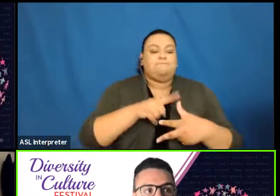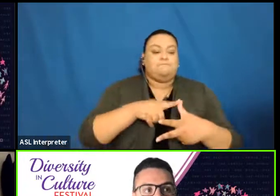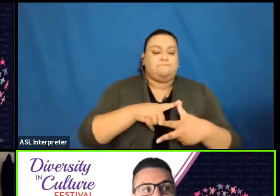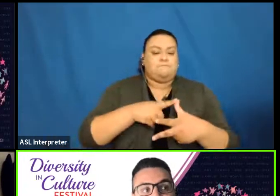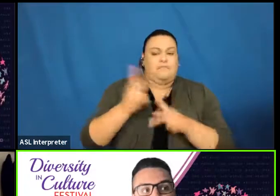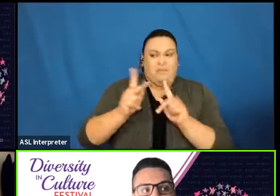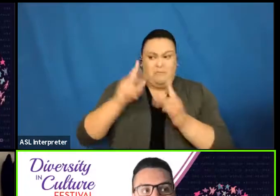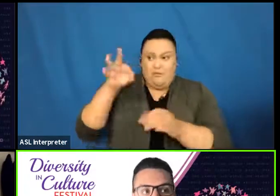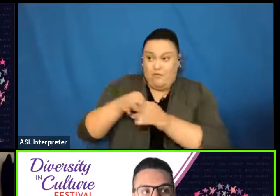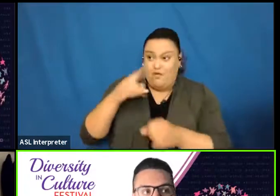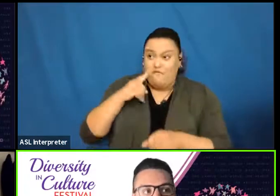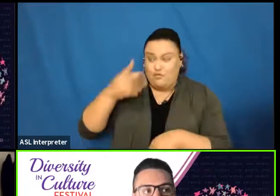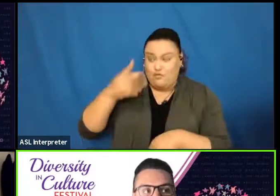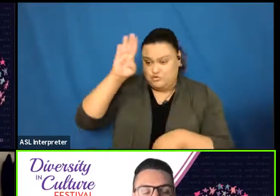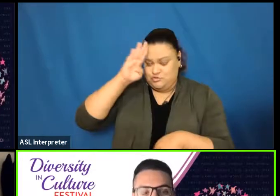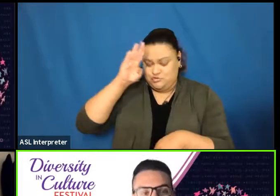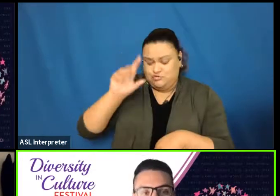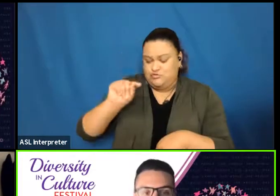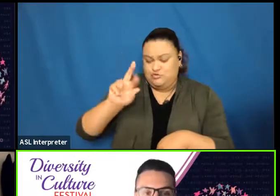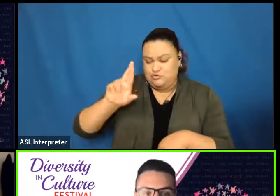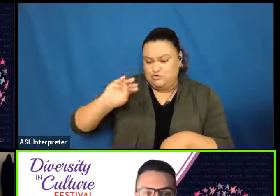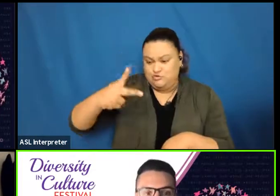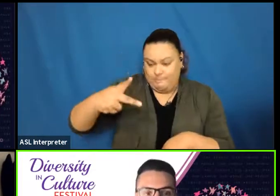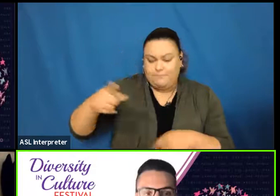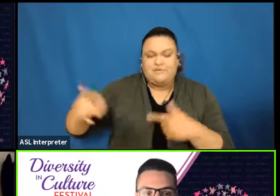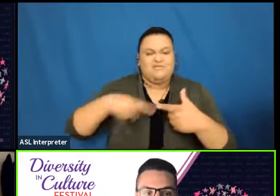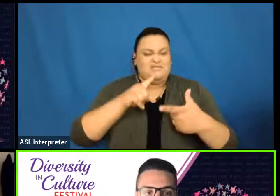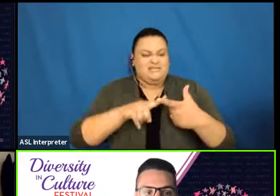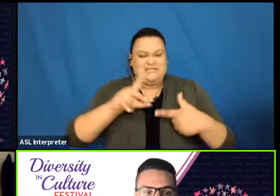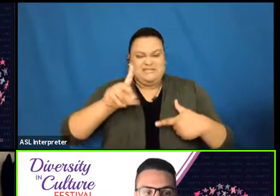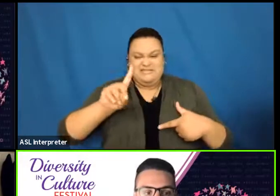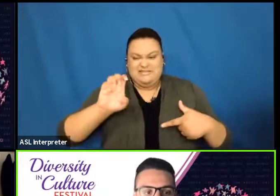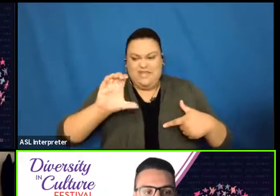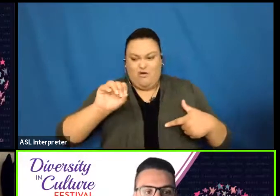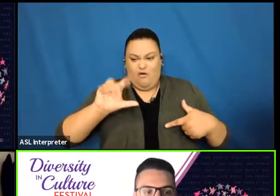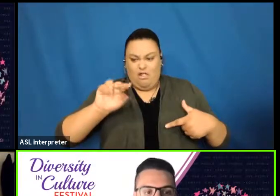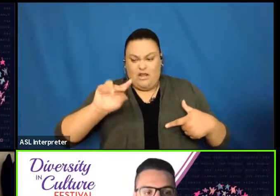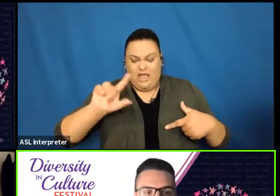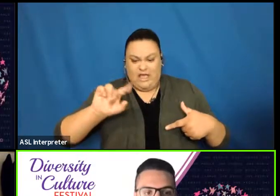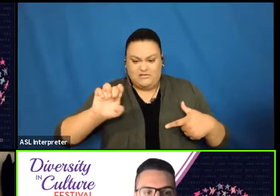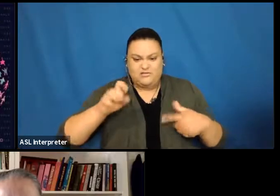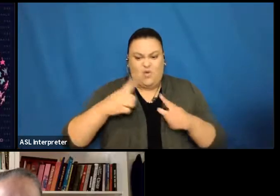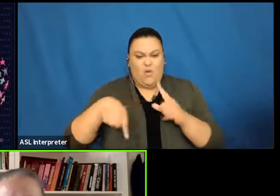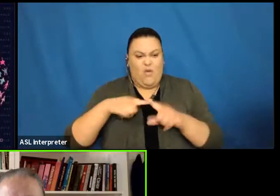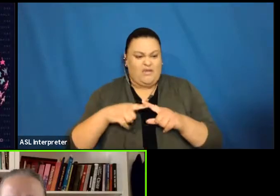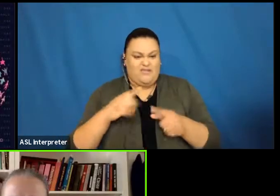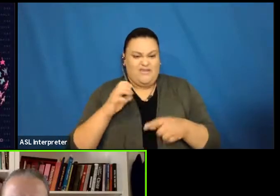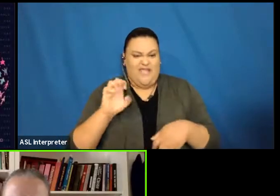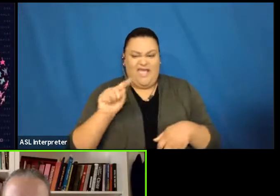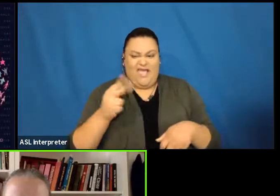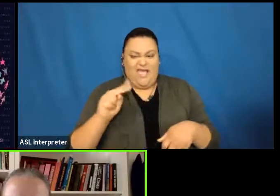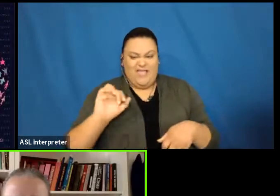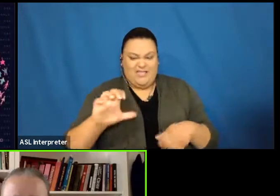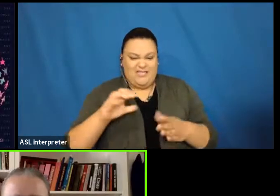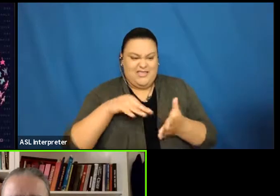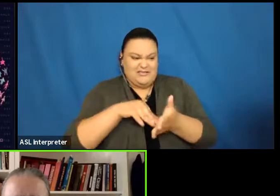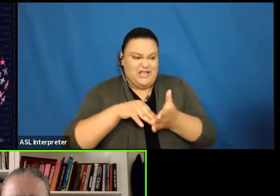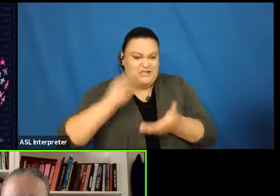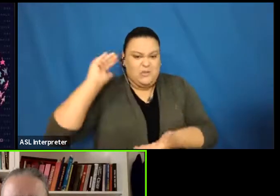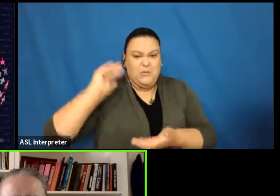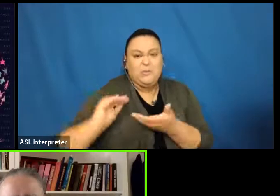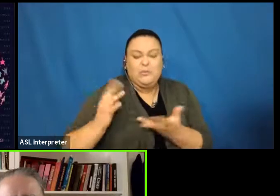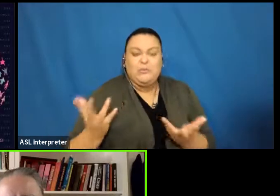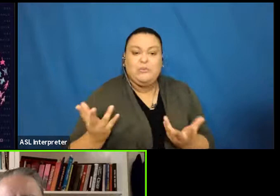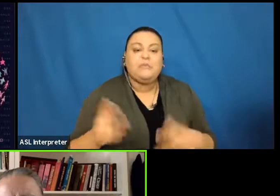And how do we decolonize when we have ethnic studies being decreased? Yeah, it's going to be, it's a